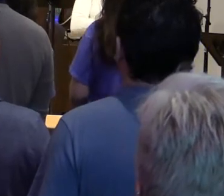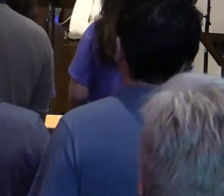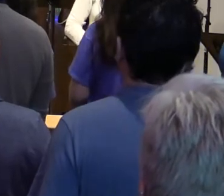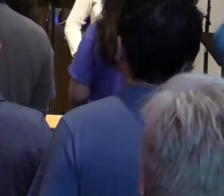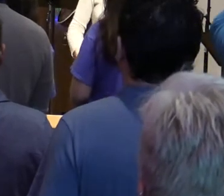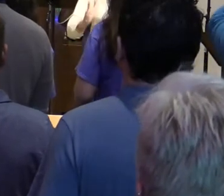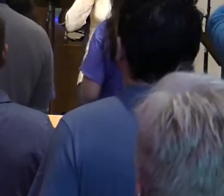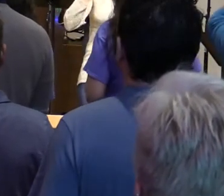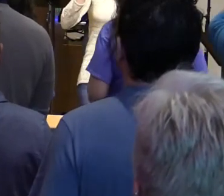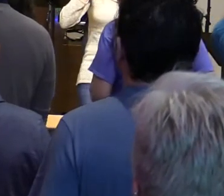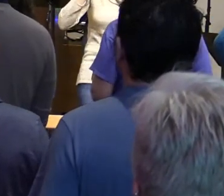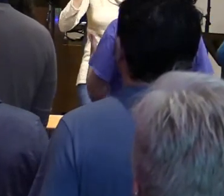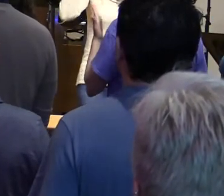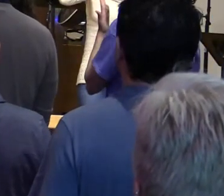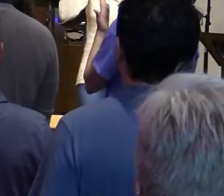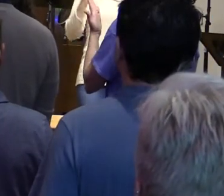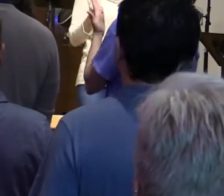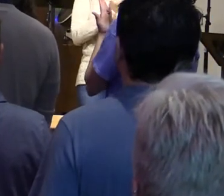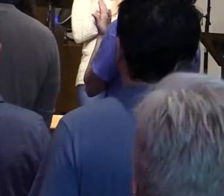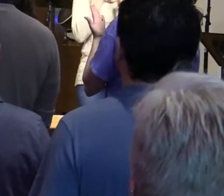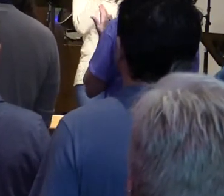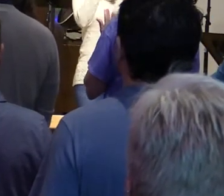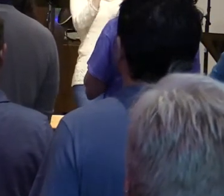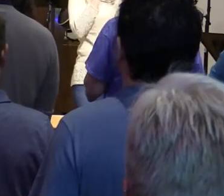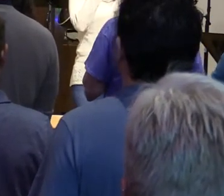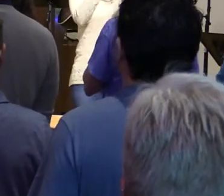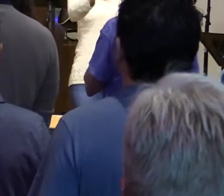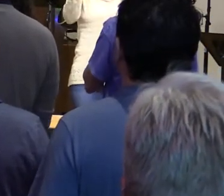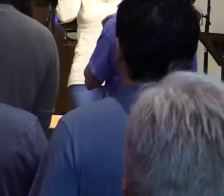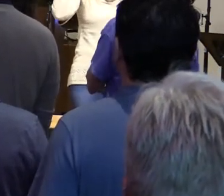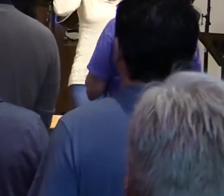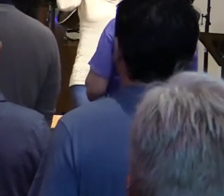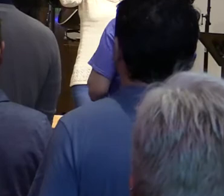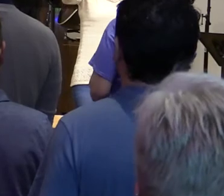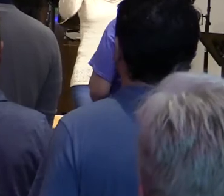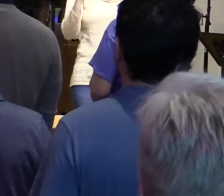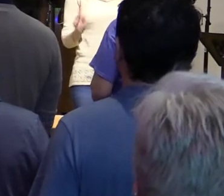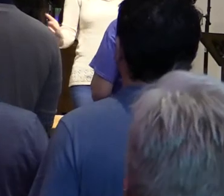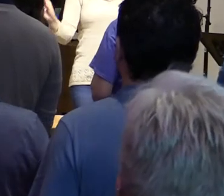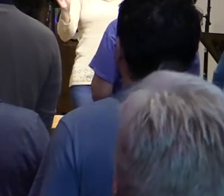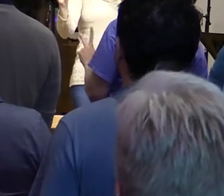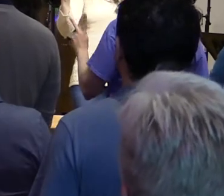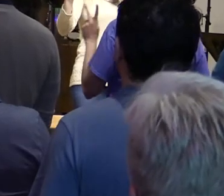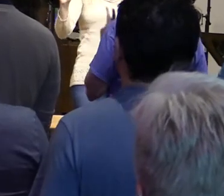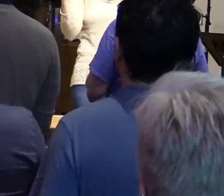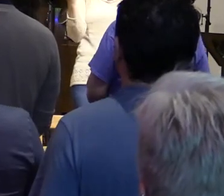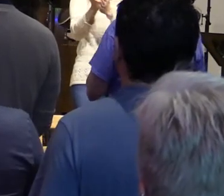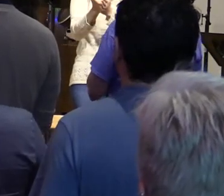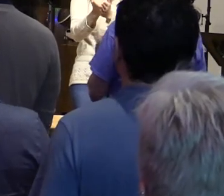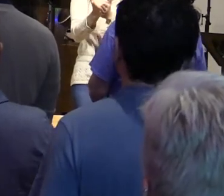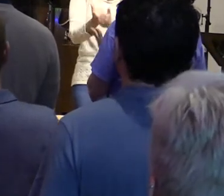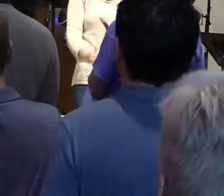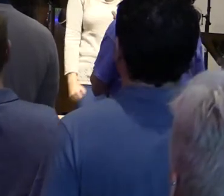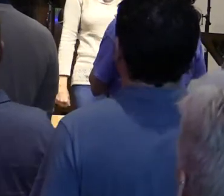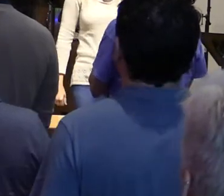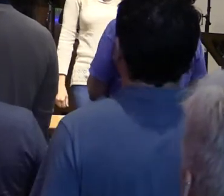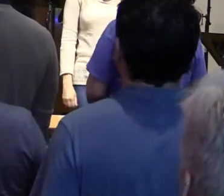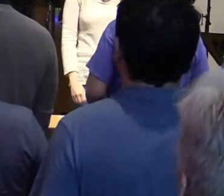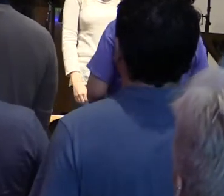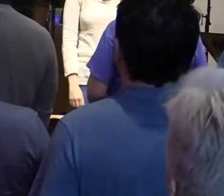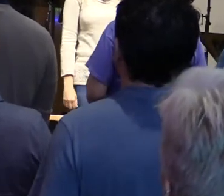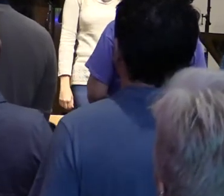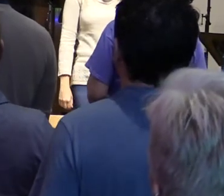the Lord, for His love never ends. And all the people said amen. Blessed